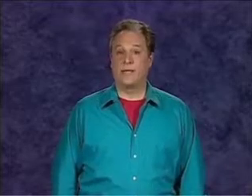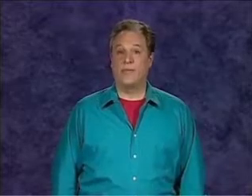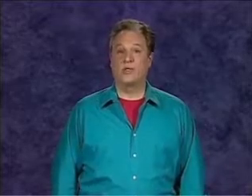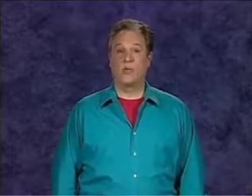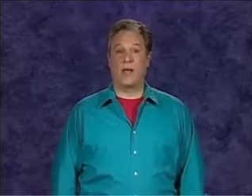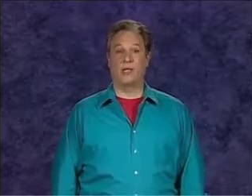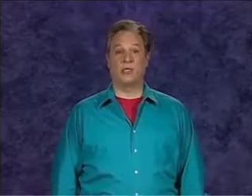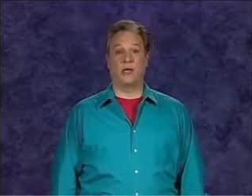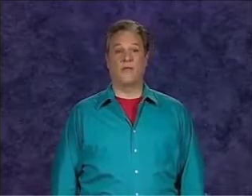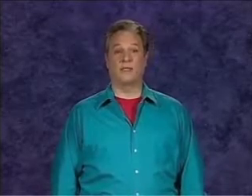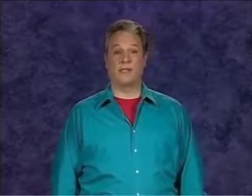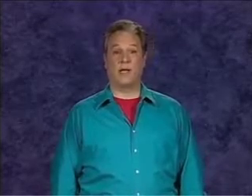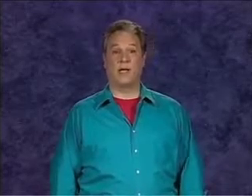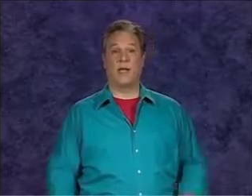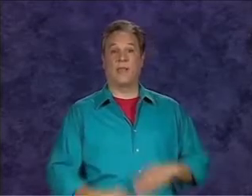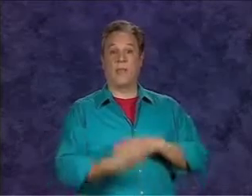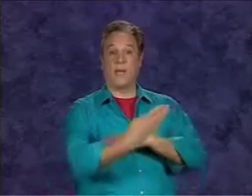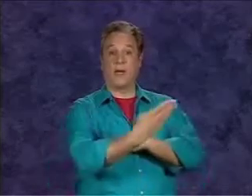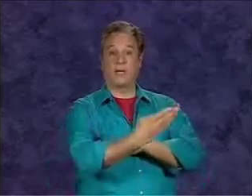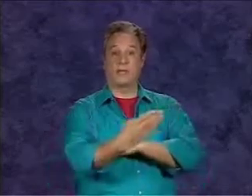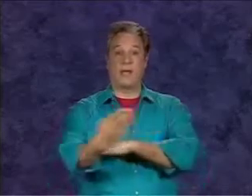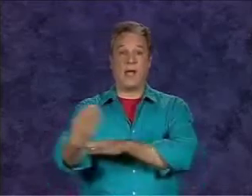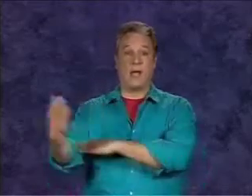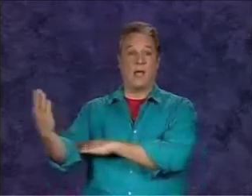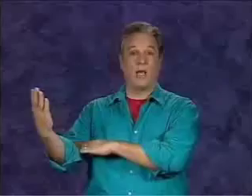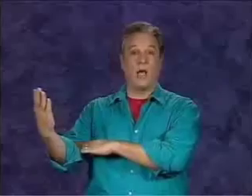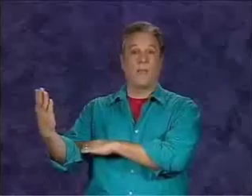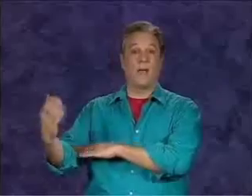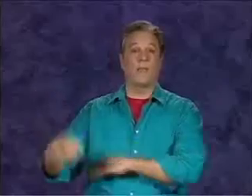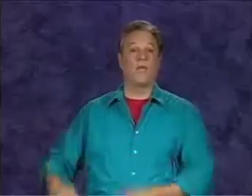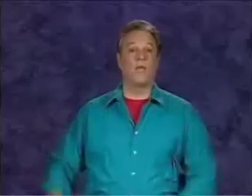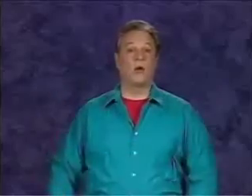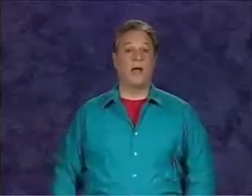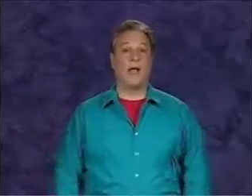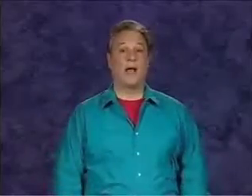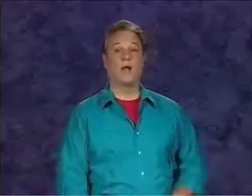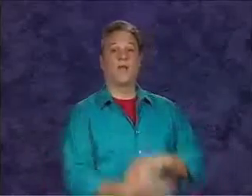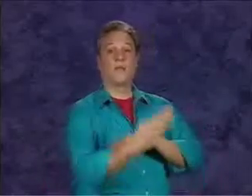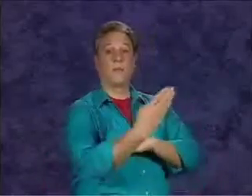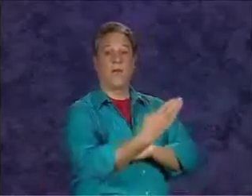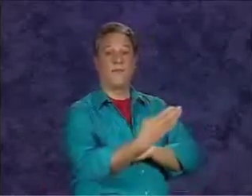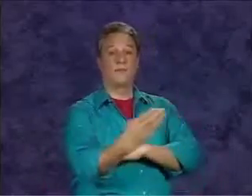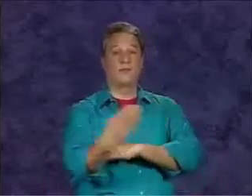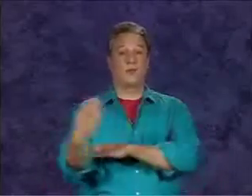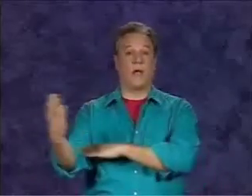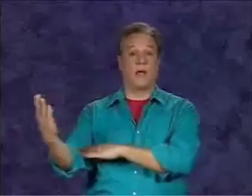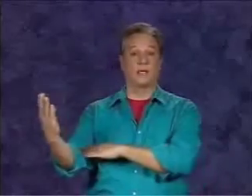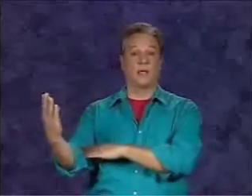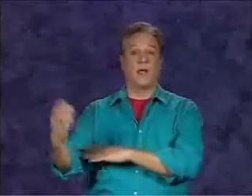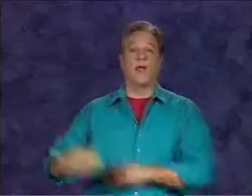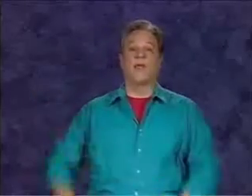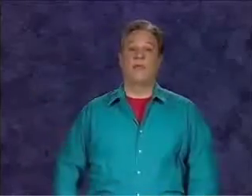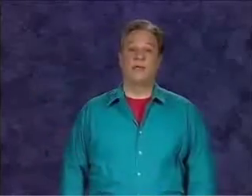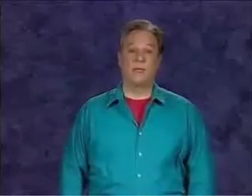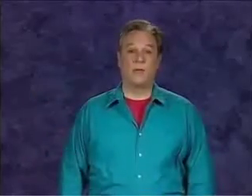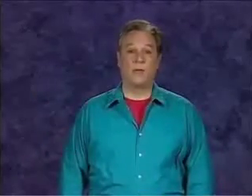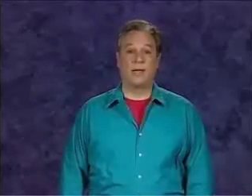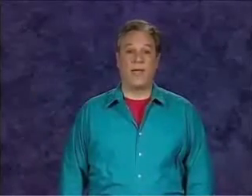Extend the duration of the sun in the morning sky by moving your hand from left to right. This communicates